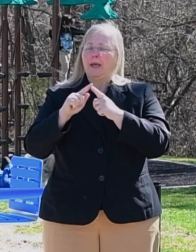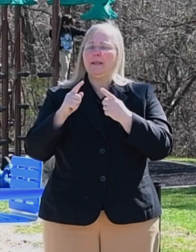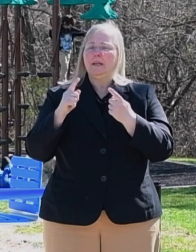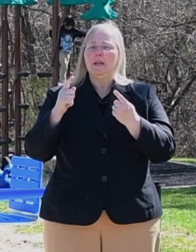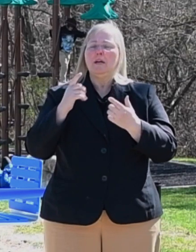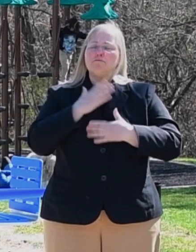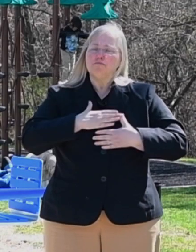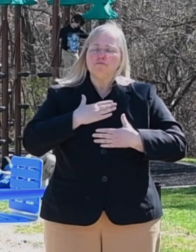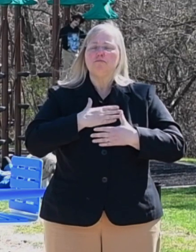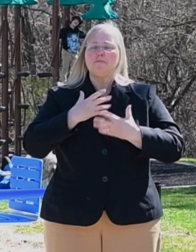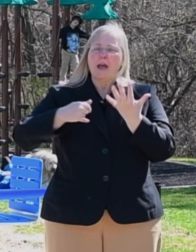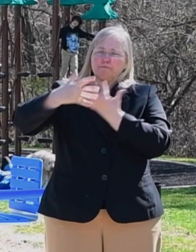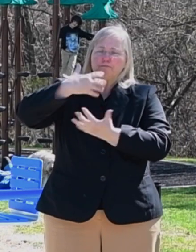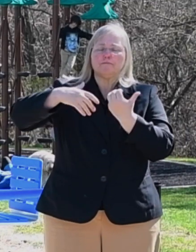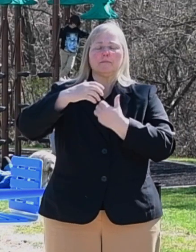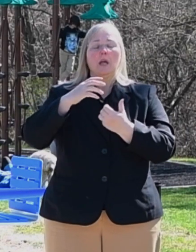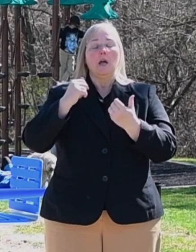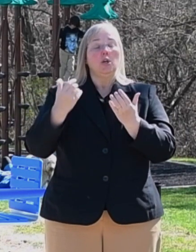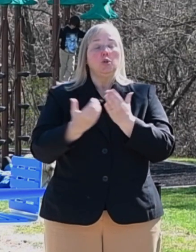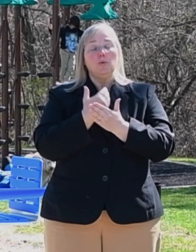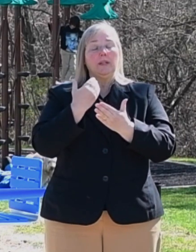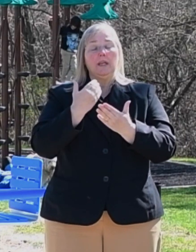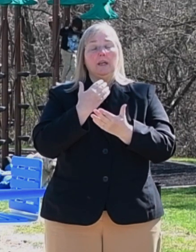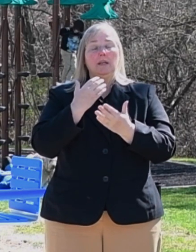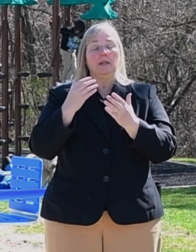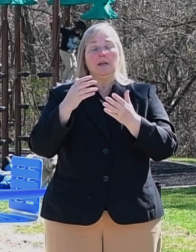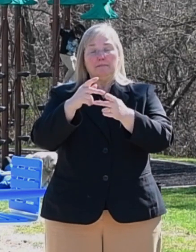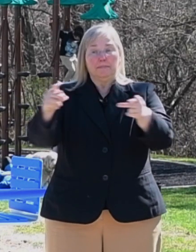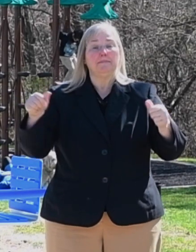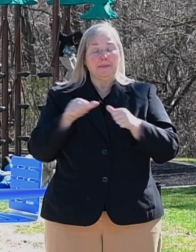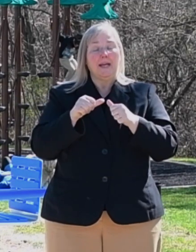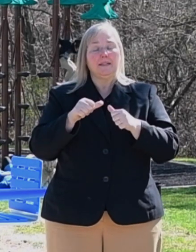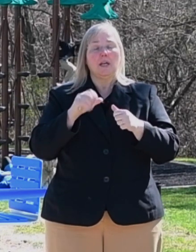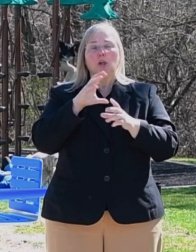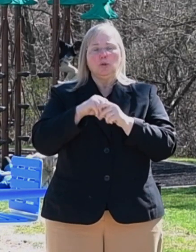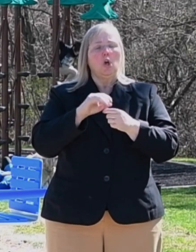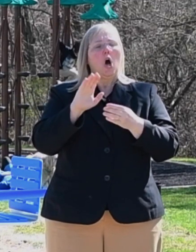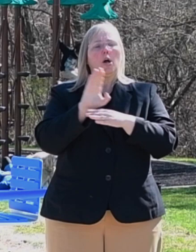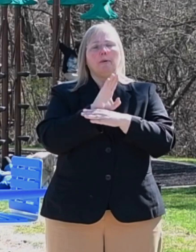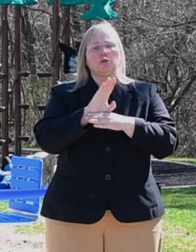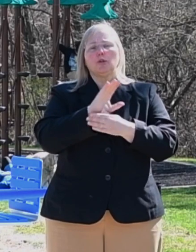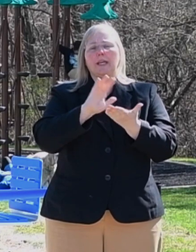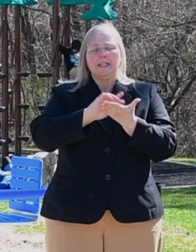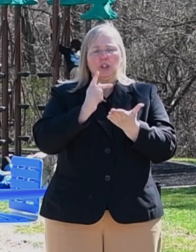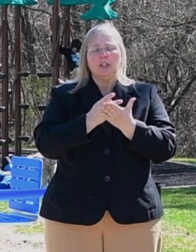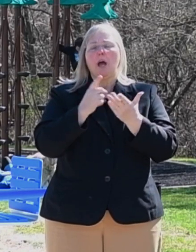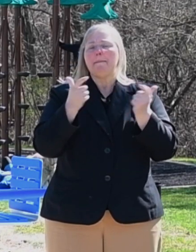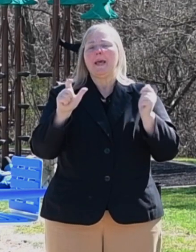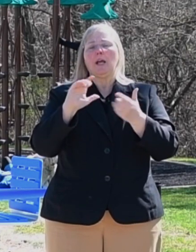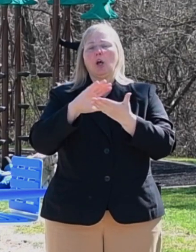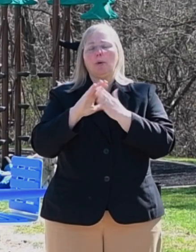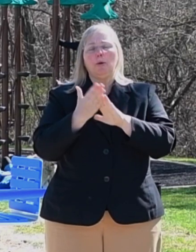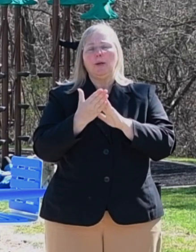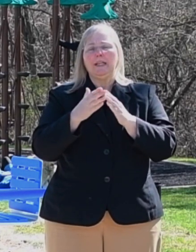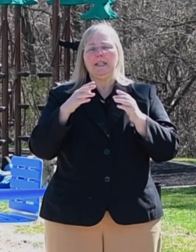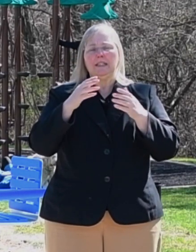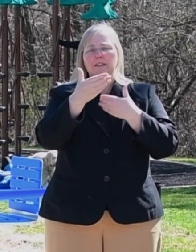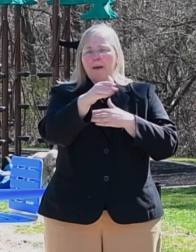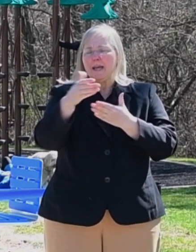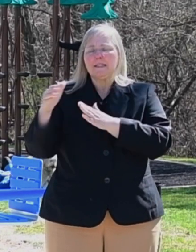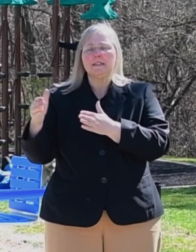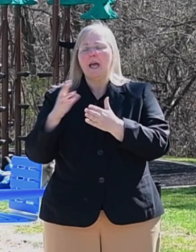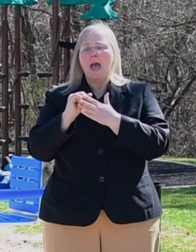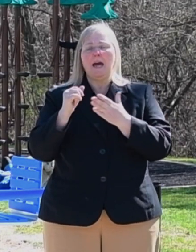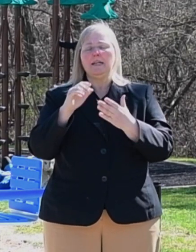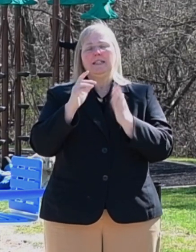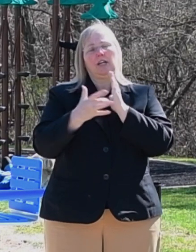The newly renovated space includes a commercial kitchen, large community spaces, and a technology hub for virtual